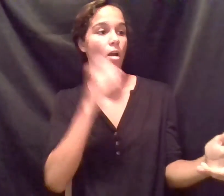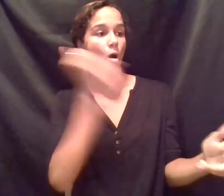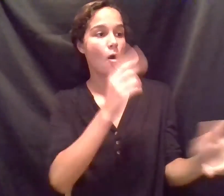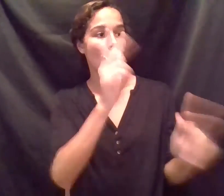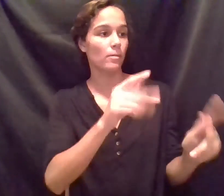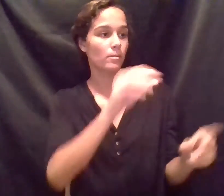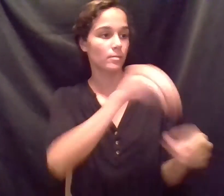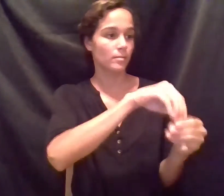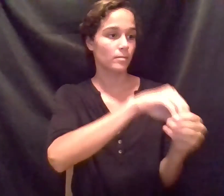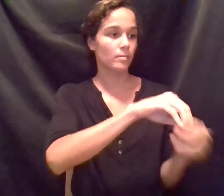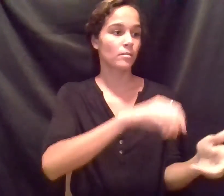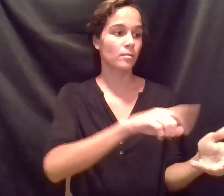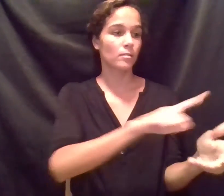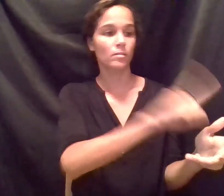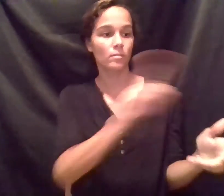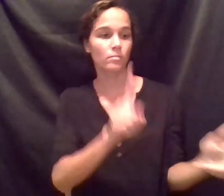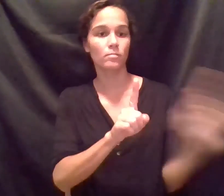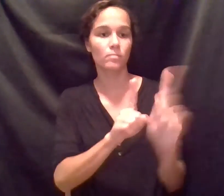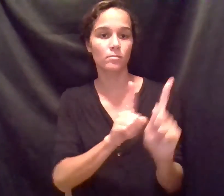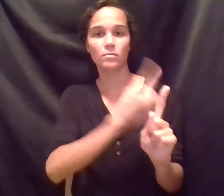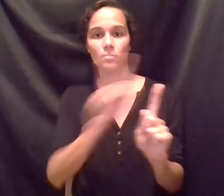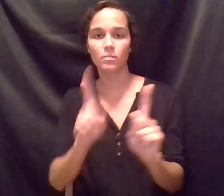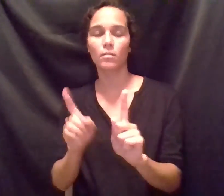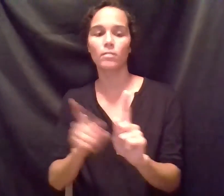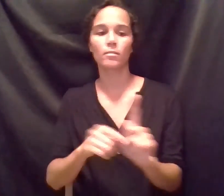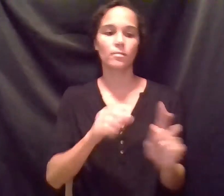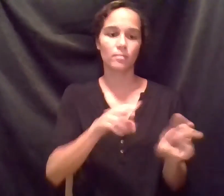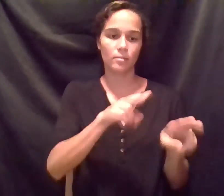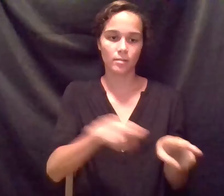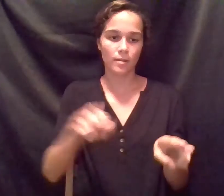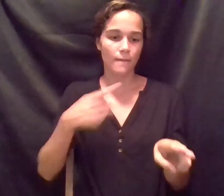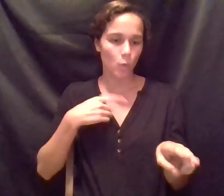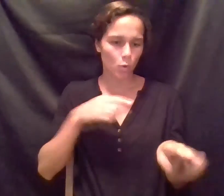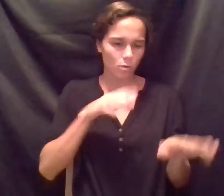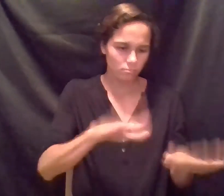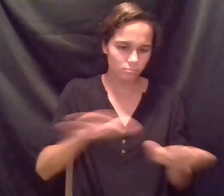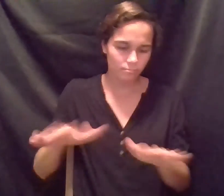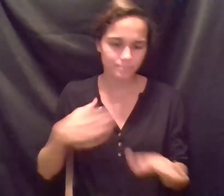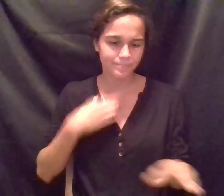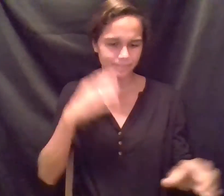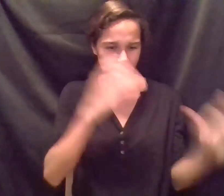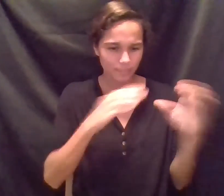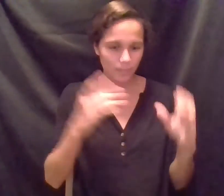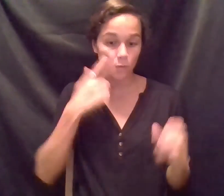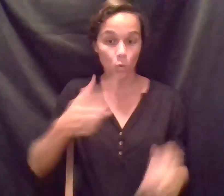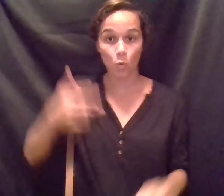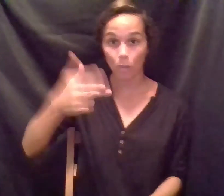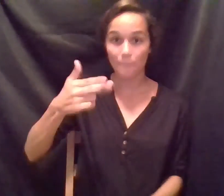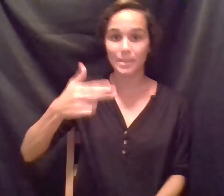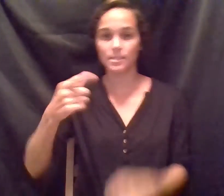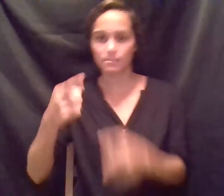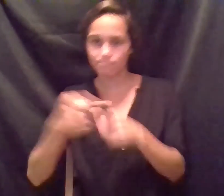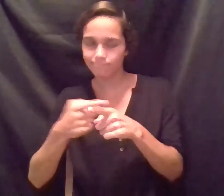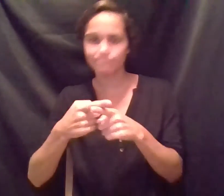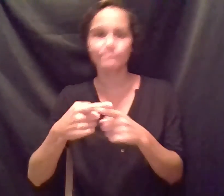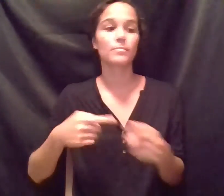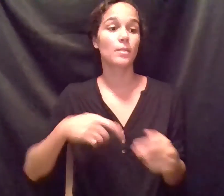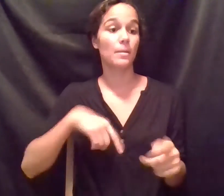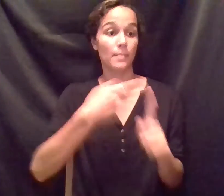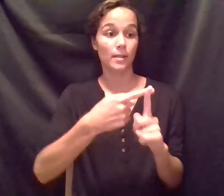and they can search, they call it your wingspan. It's the entire inside of the car, but not the trunk. And it's for their safety, and the Supreme Court has carved